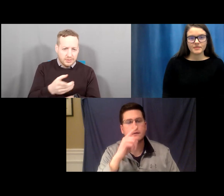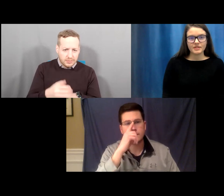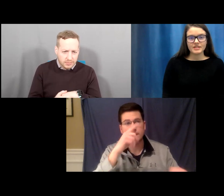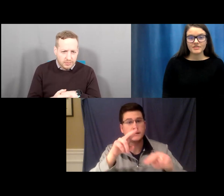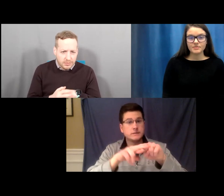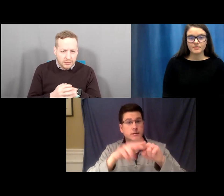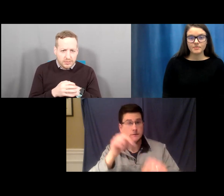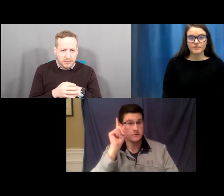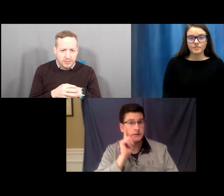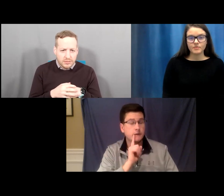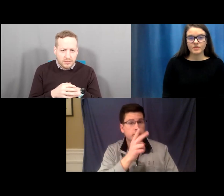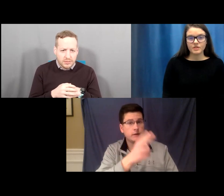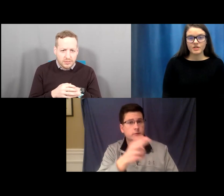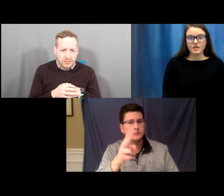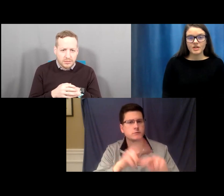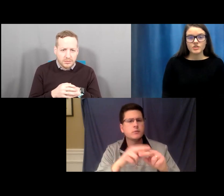David?